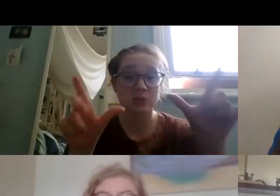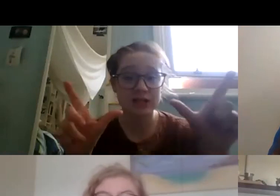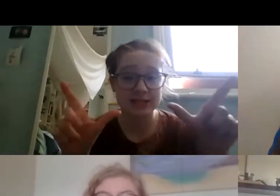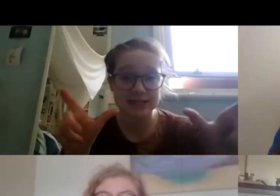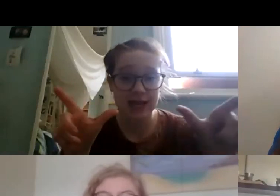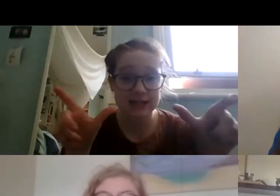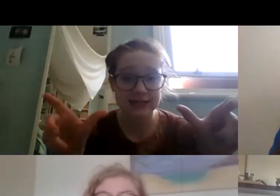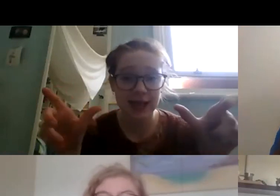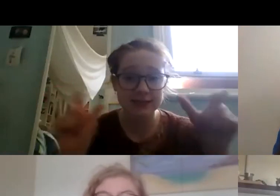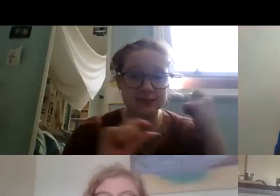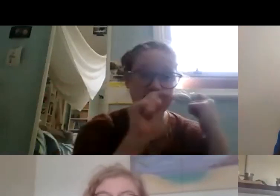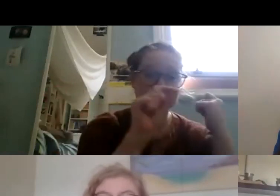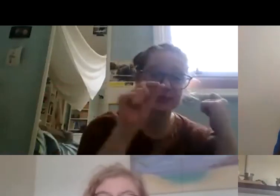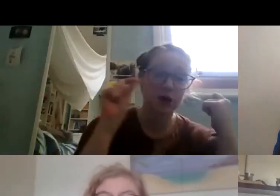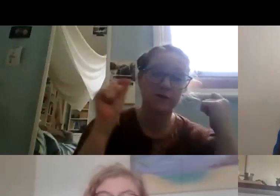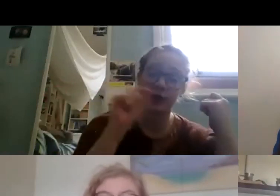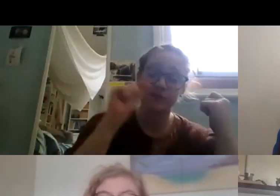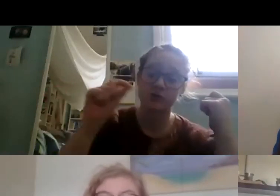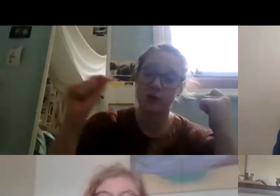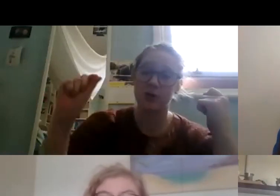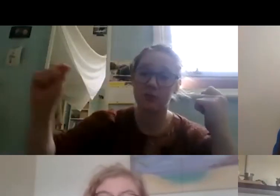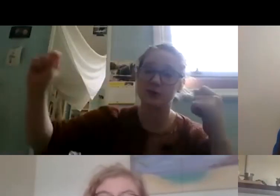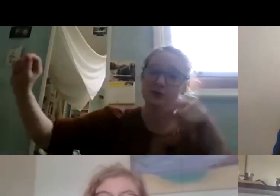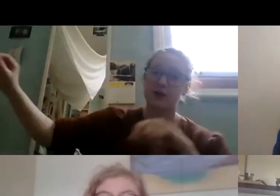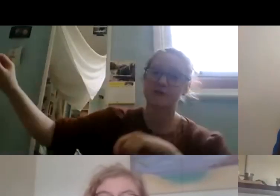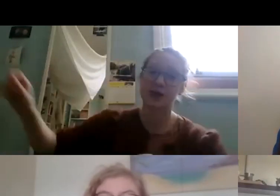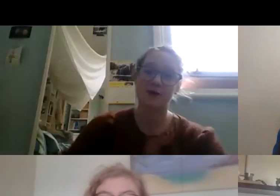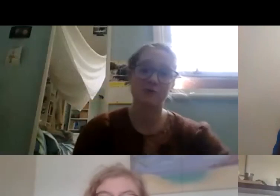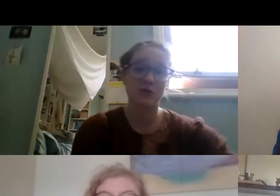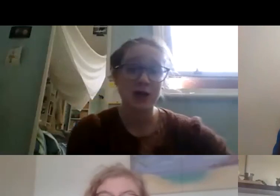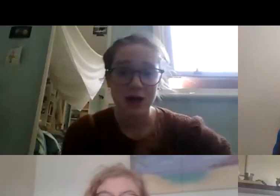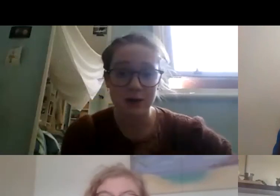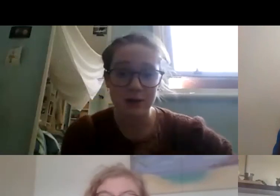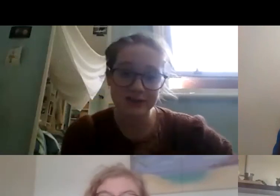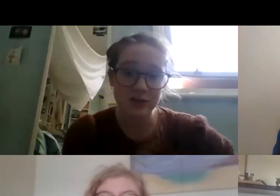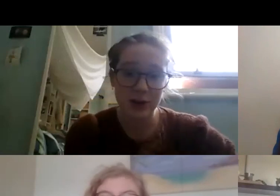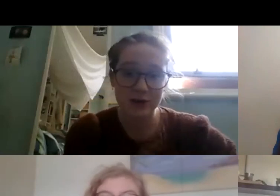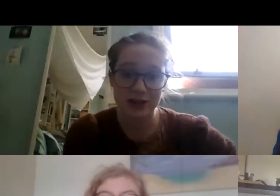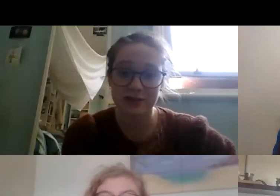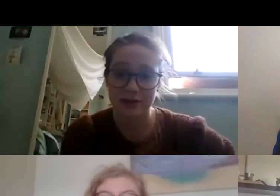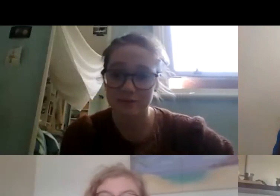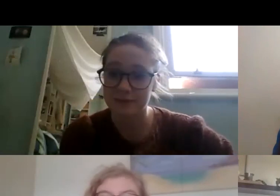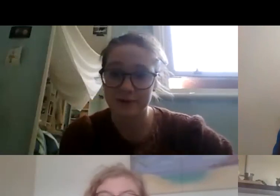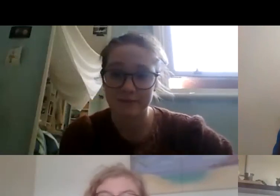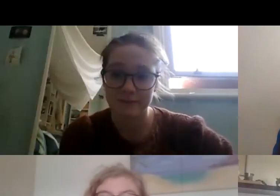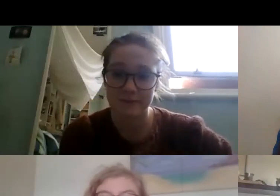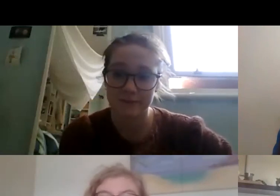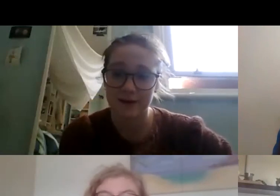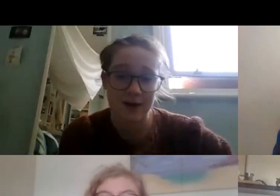actual one? There's like 6. There's this whole thing. It's 8 topic comments, something else. I didn't know it when I did it,